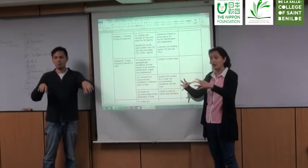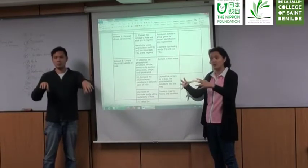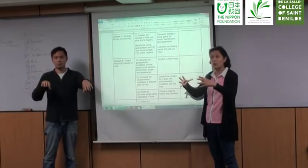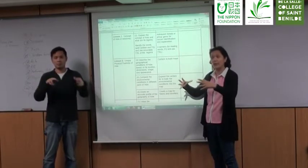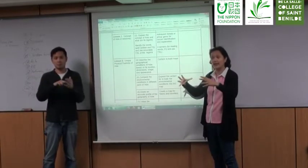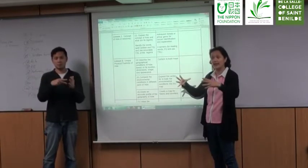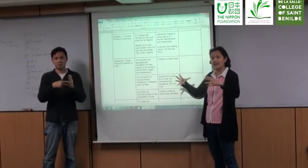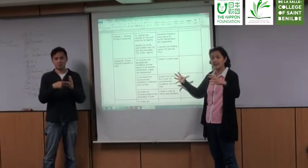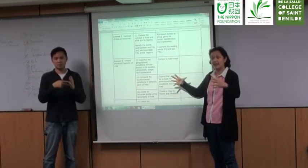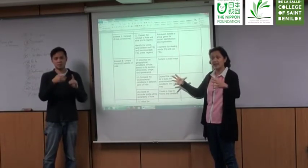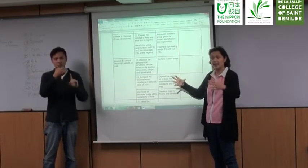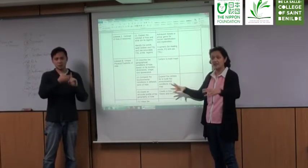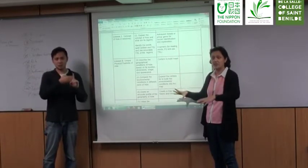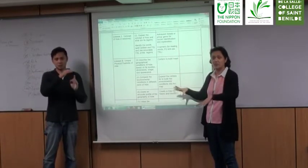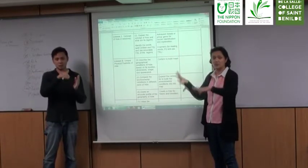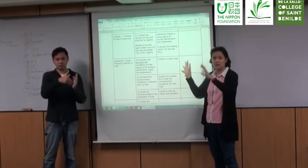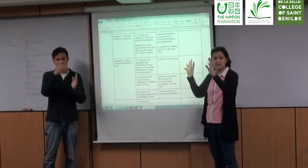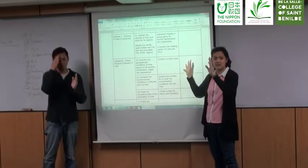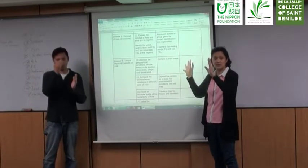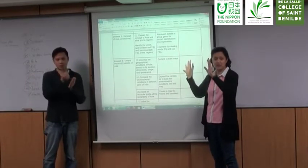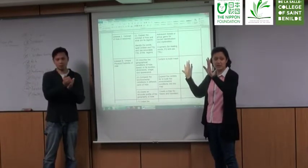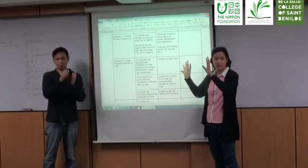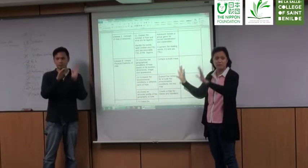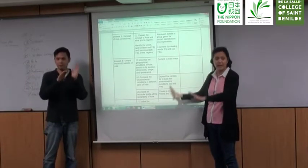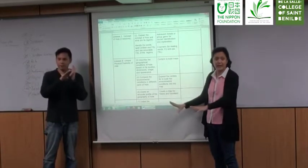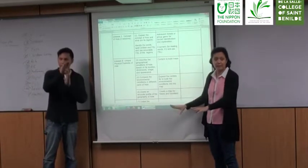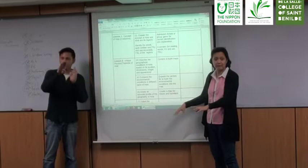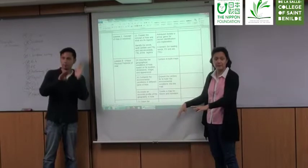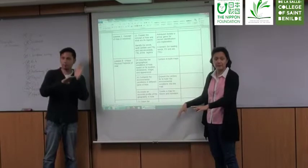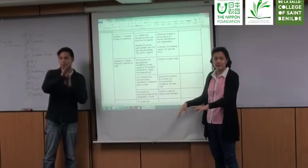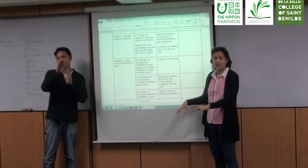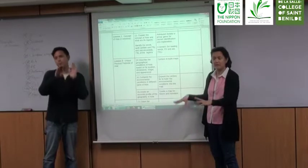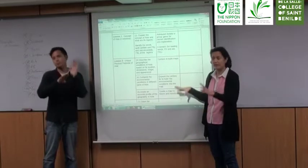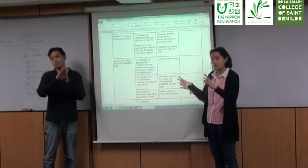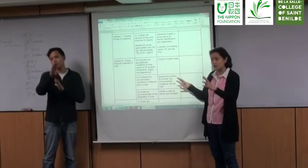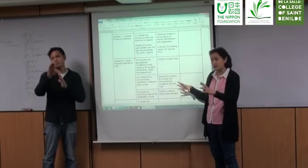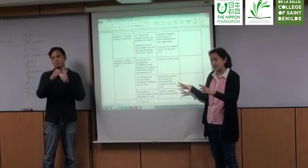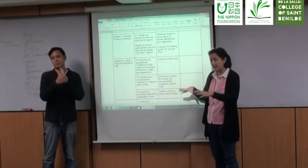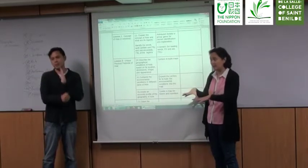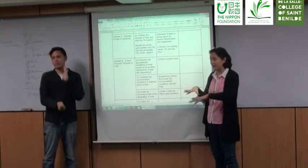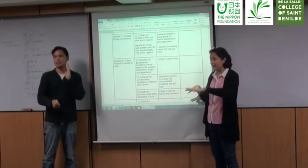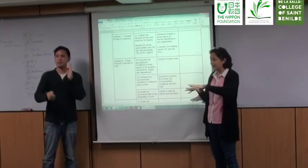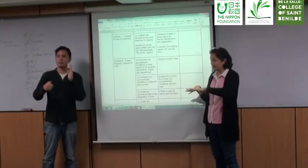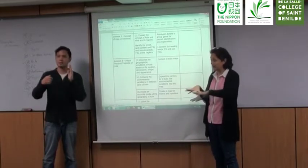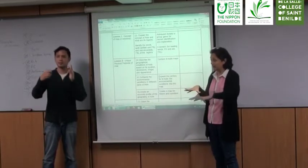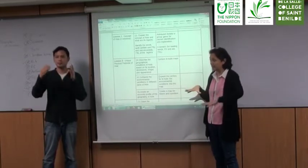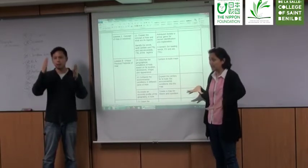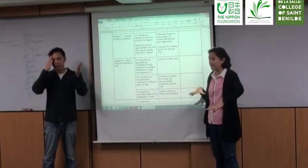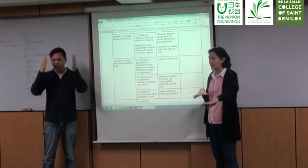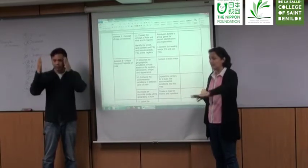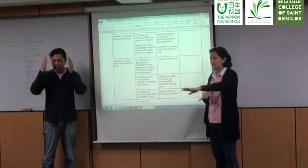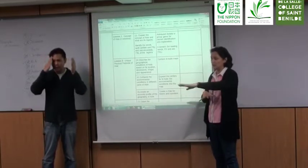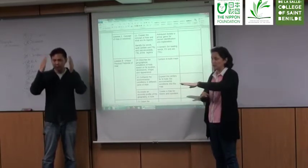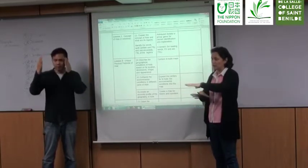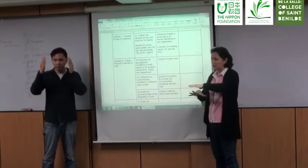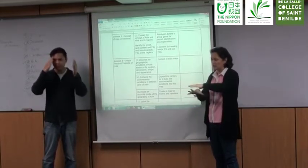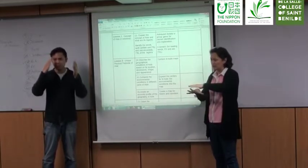developing along the way. Initially with just a general map, and eventually they creating a